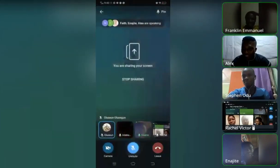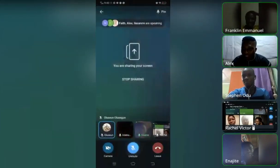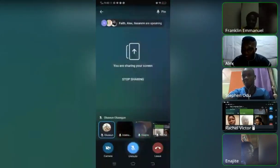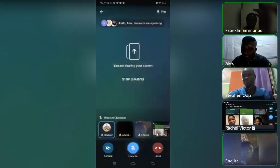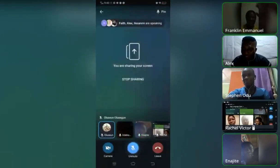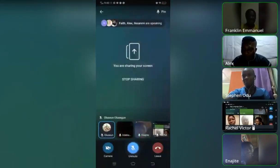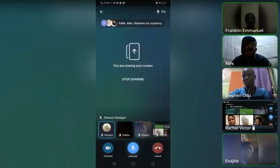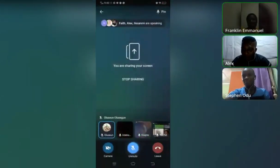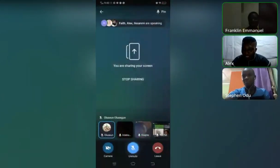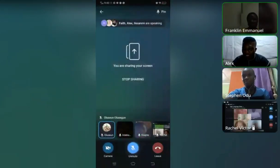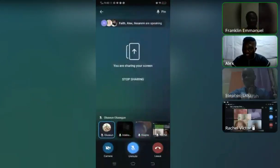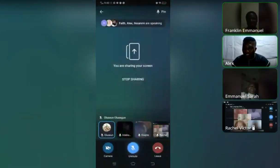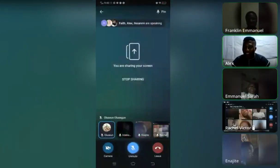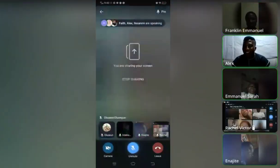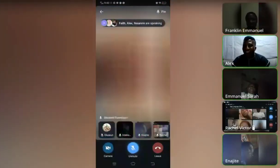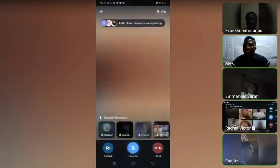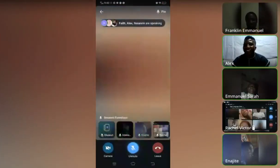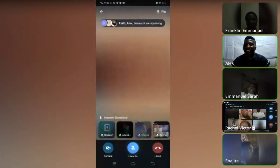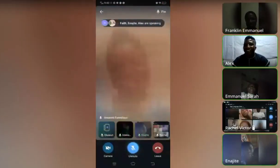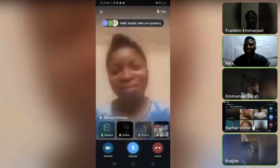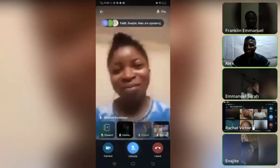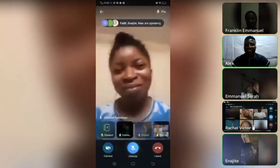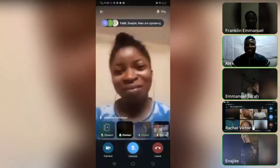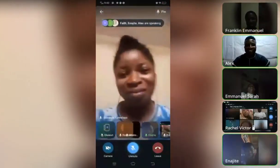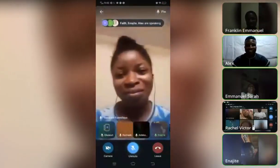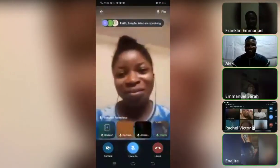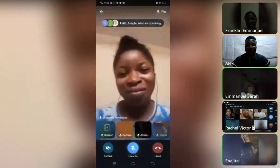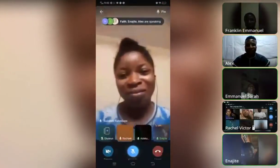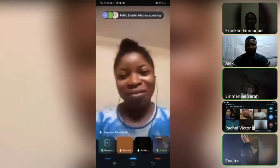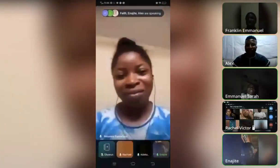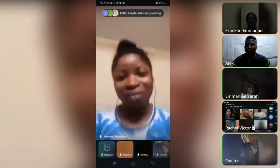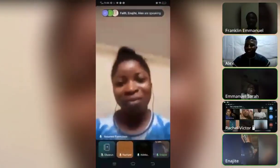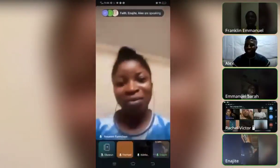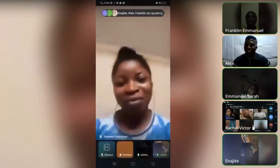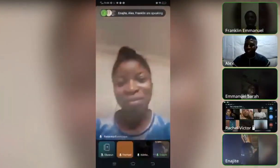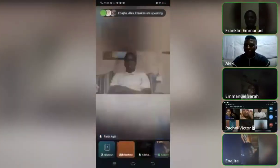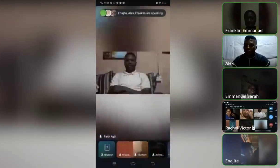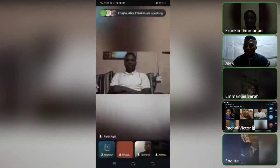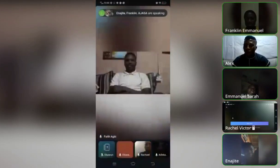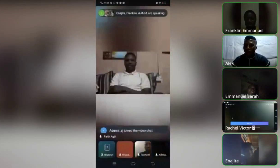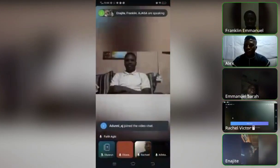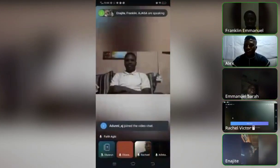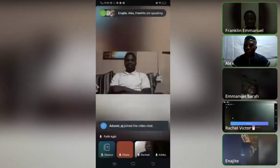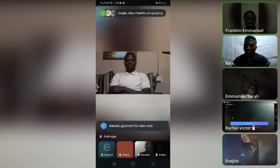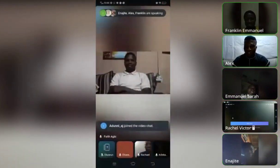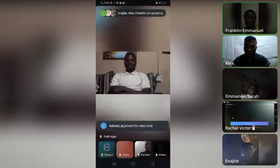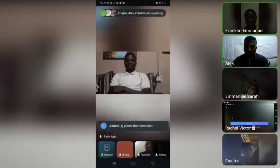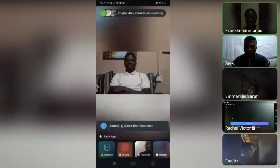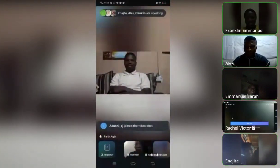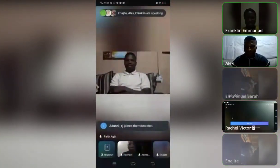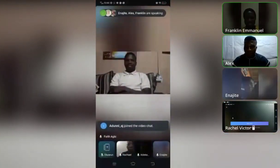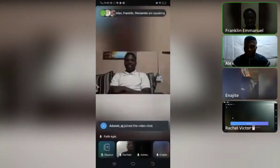Mine is thank you, Trust Austin. Thank you, Deborah. Thank you,